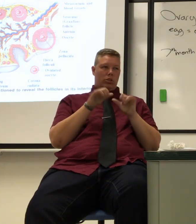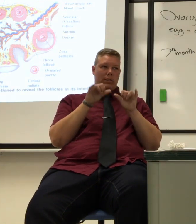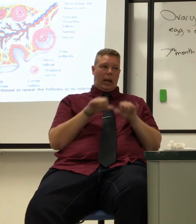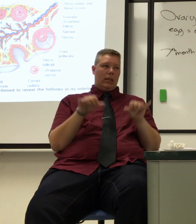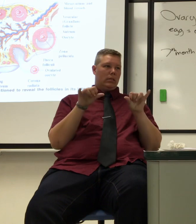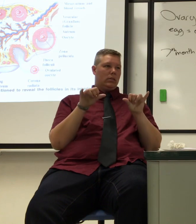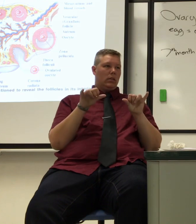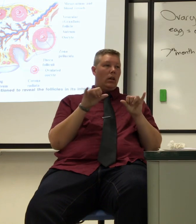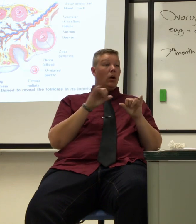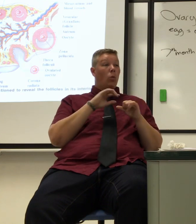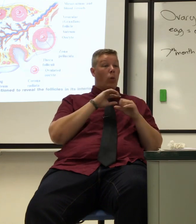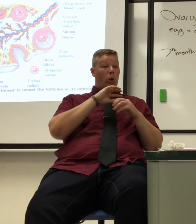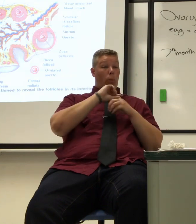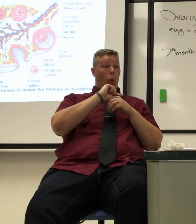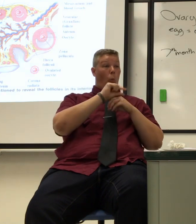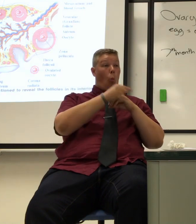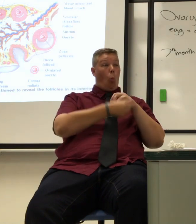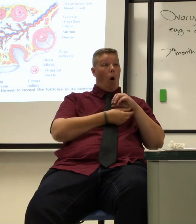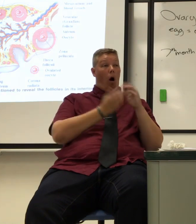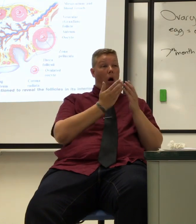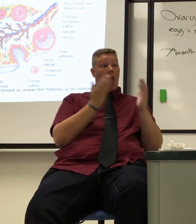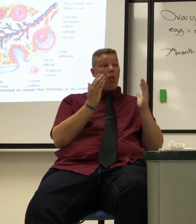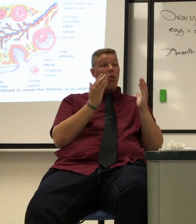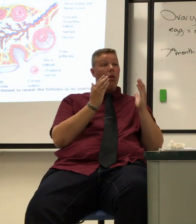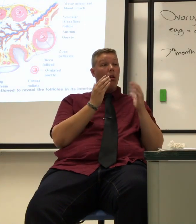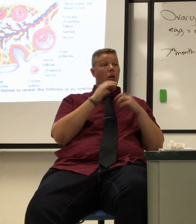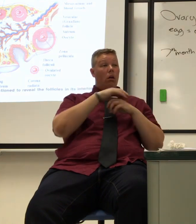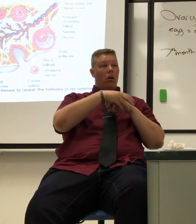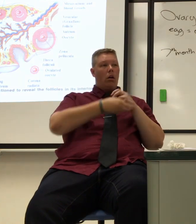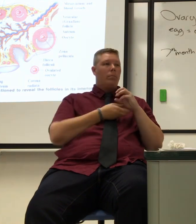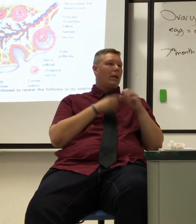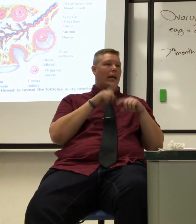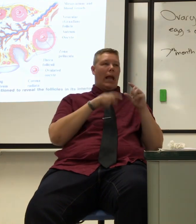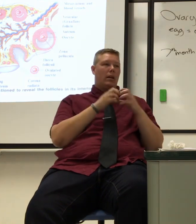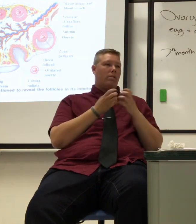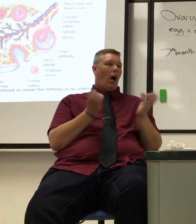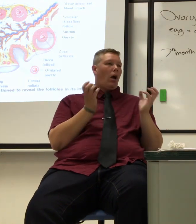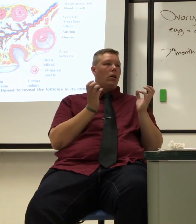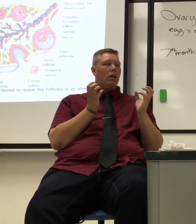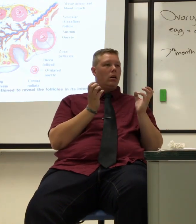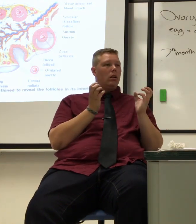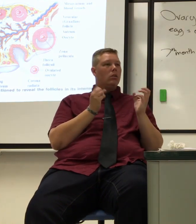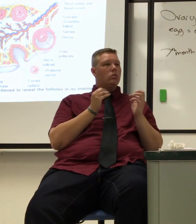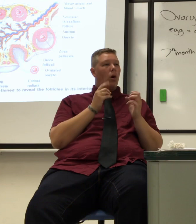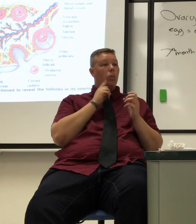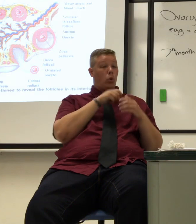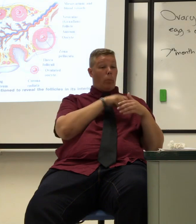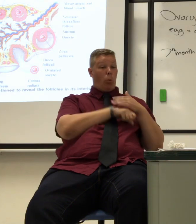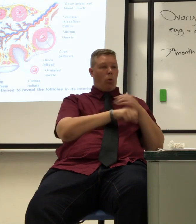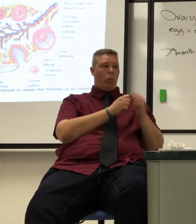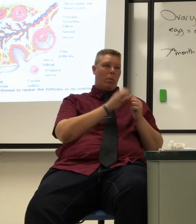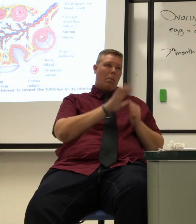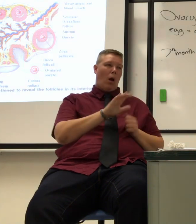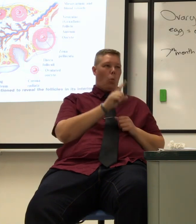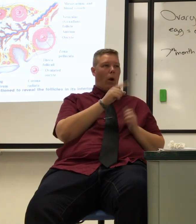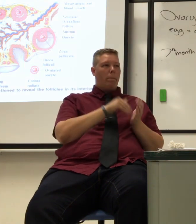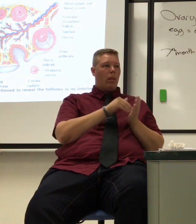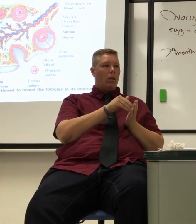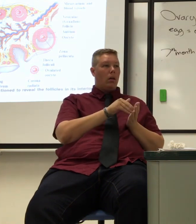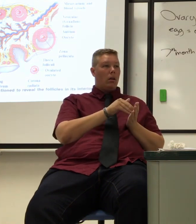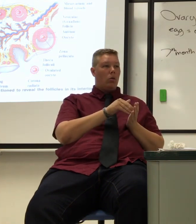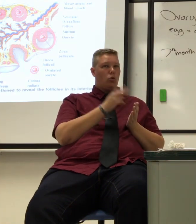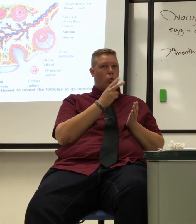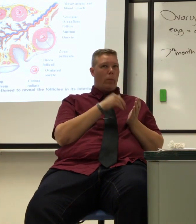it can't divide. So however much you're born with, about 1 million, that's how